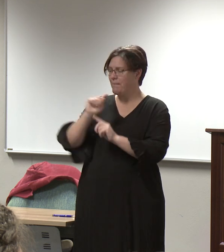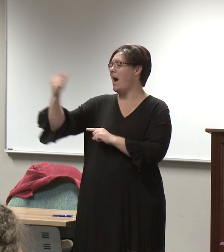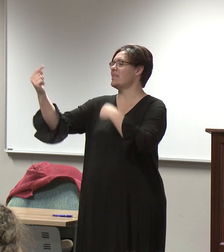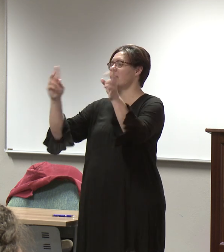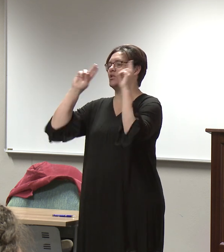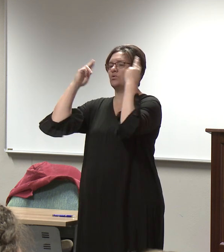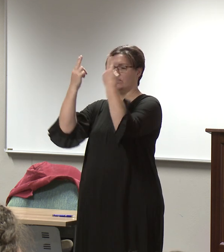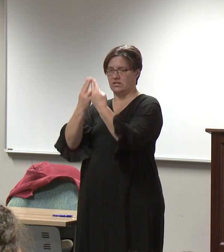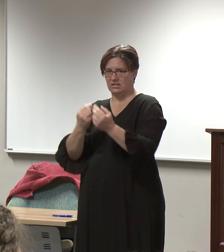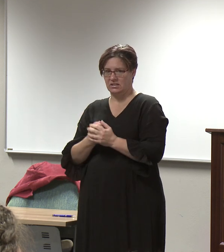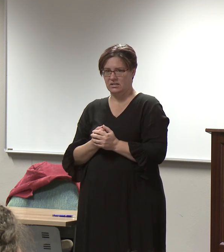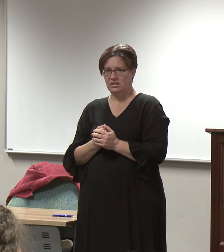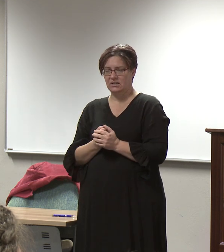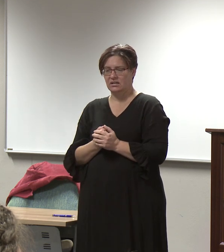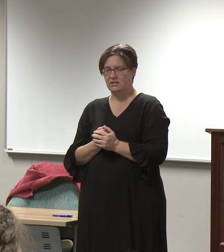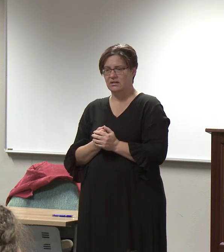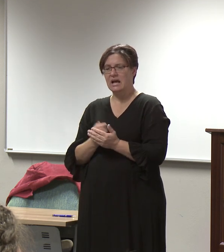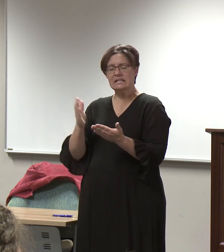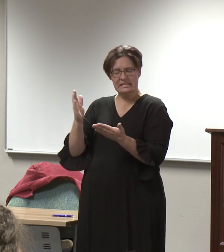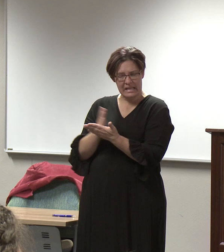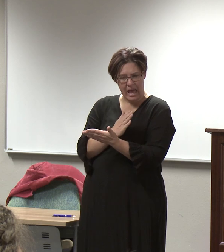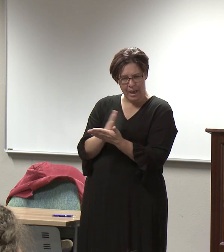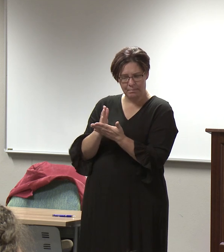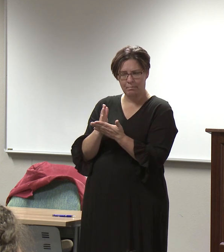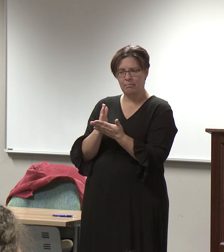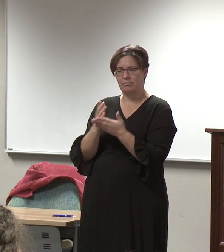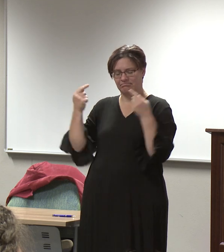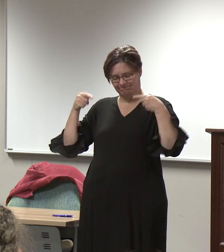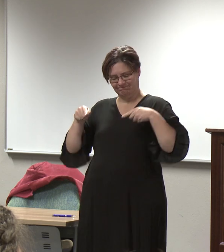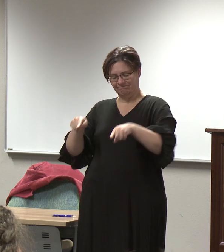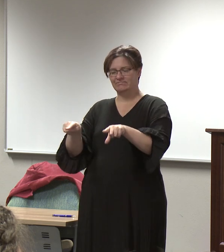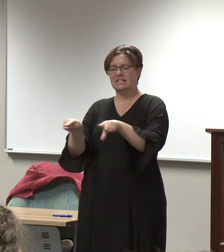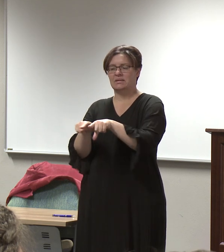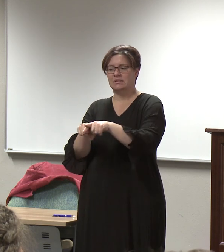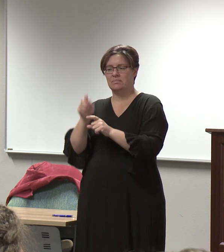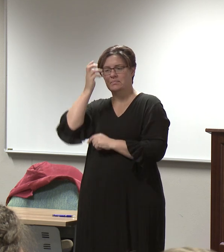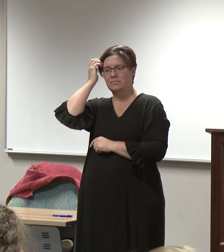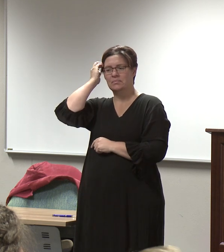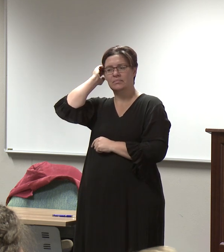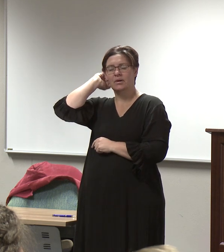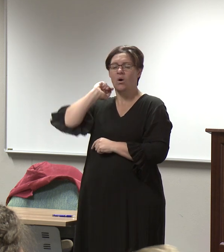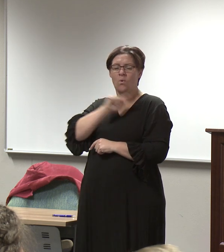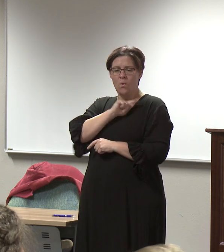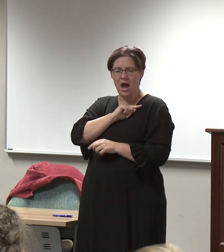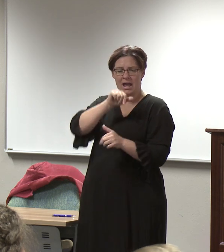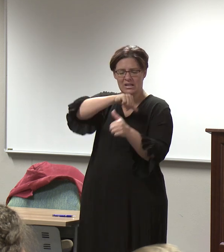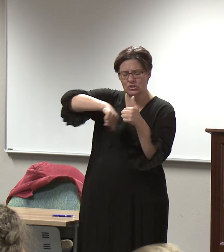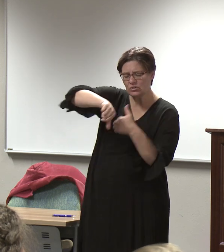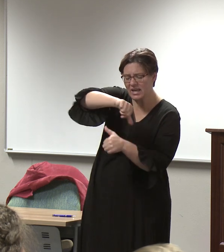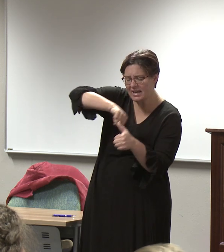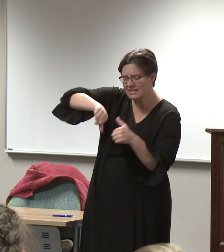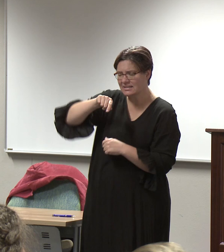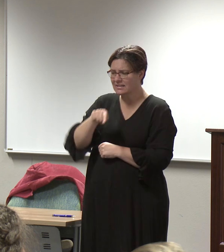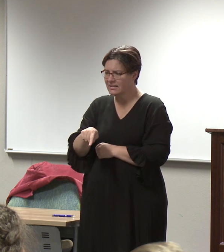universities, some alignments here. Because our societies, particularly